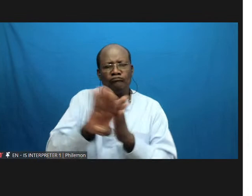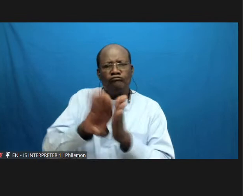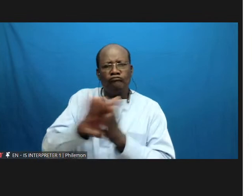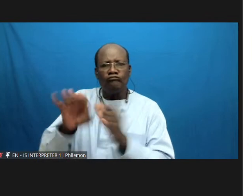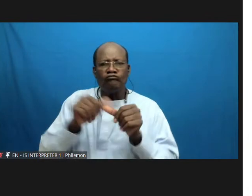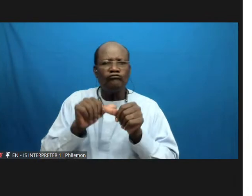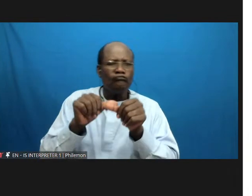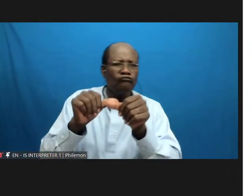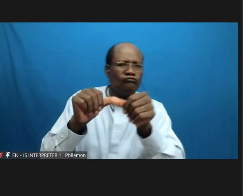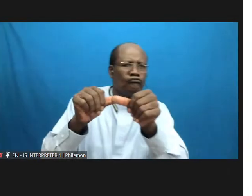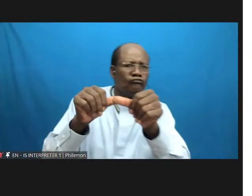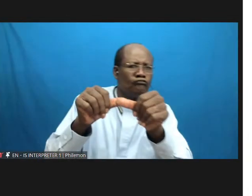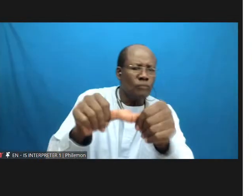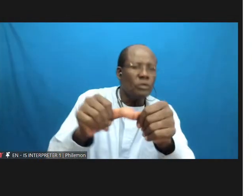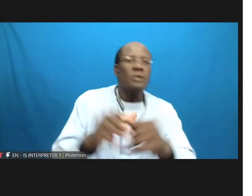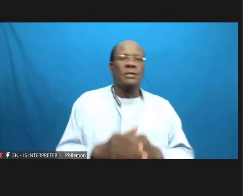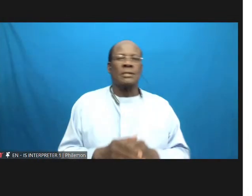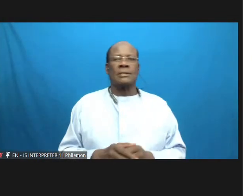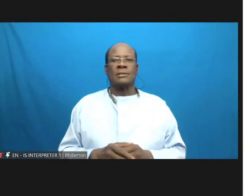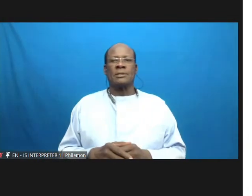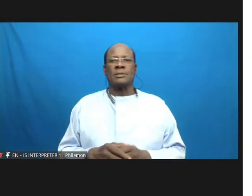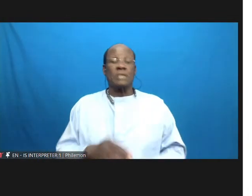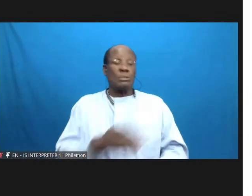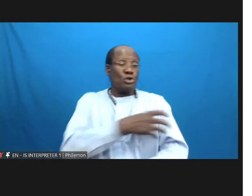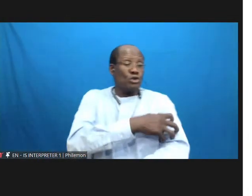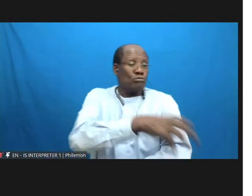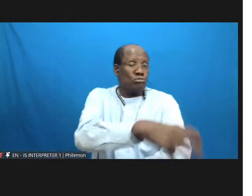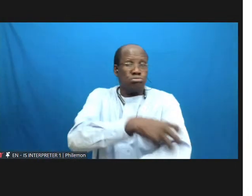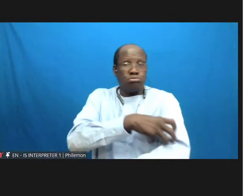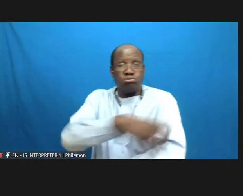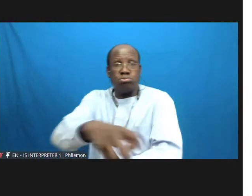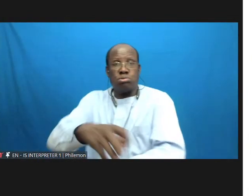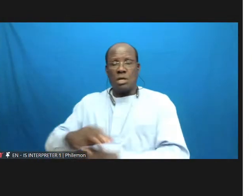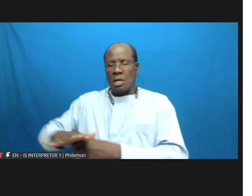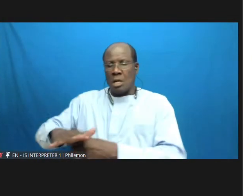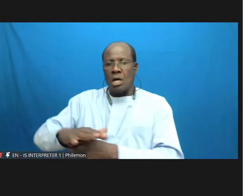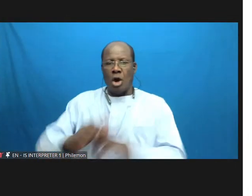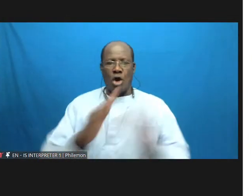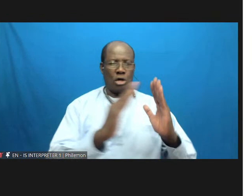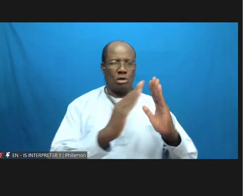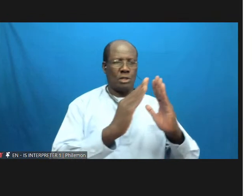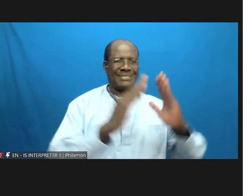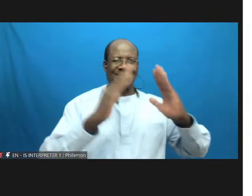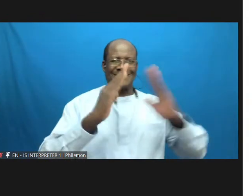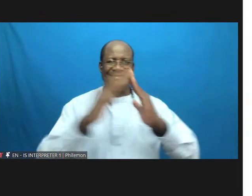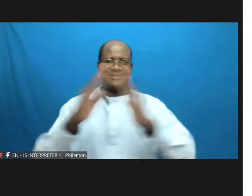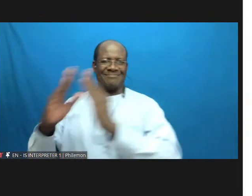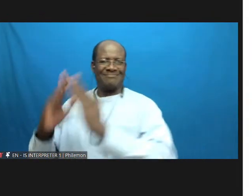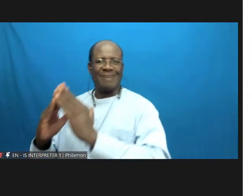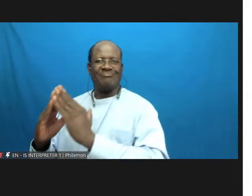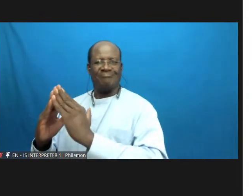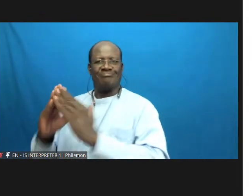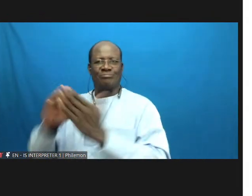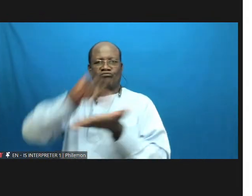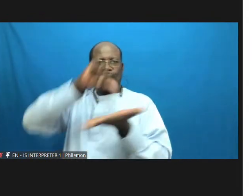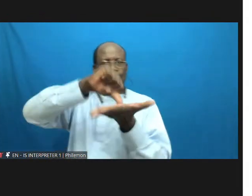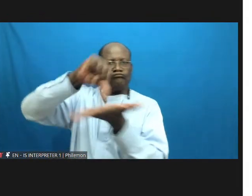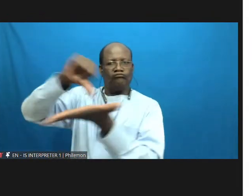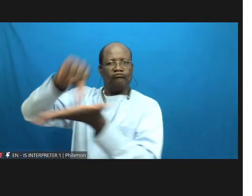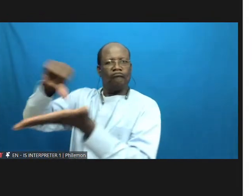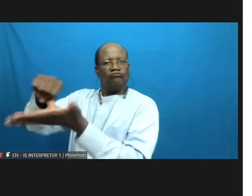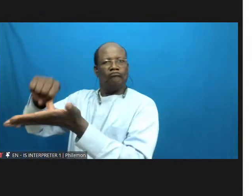to strengthen also urban resilient programs and put in place effective early warning